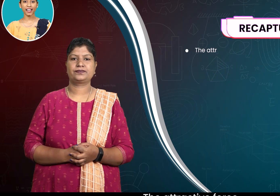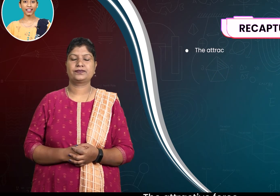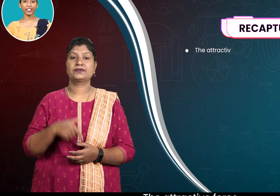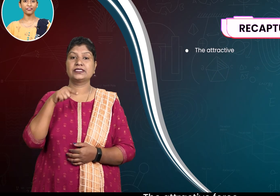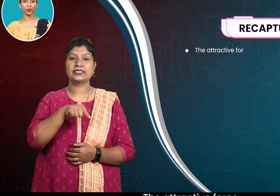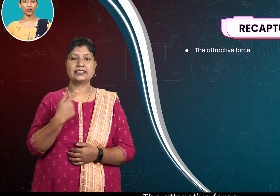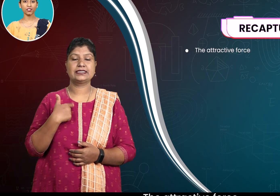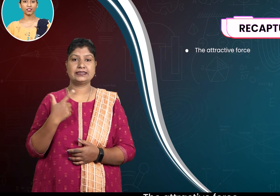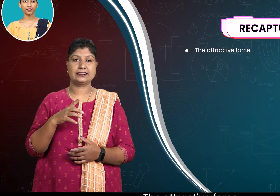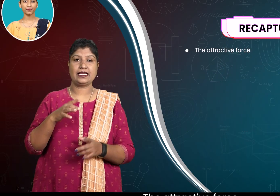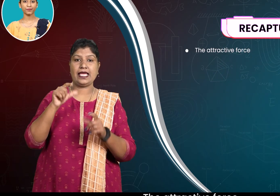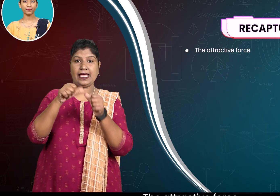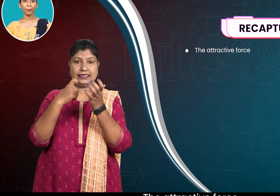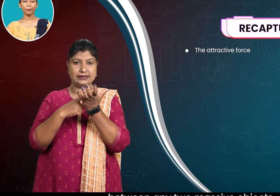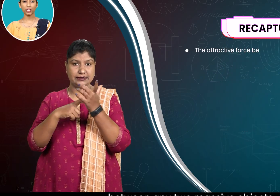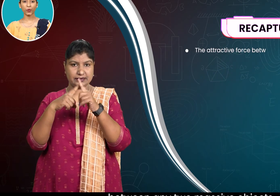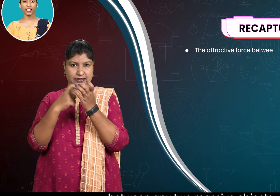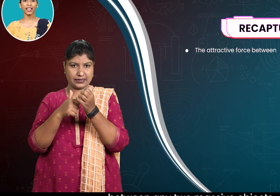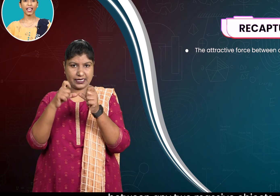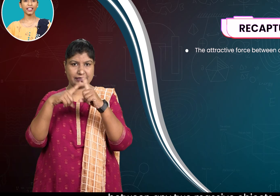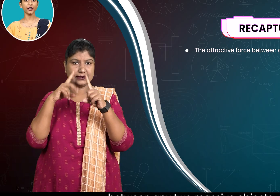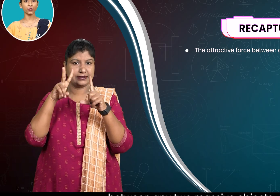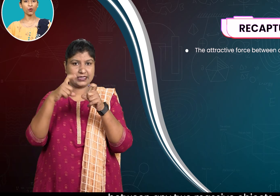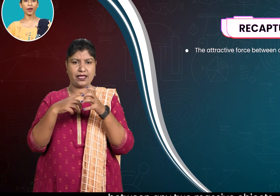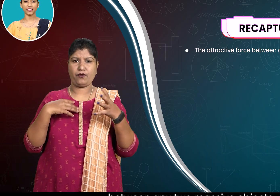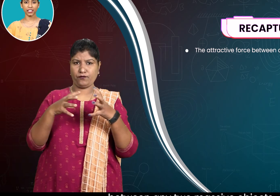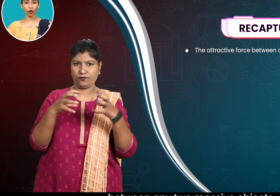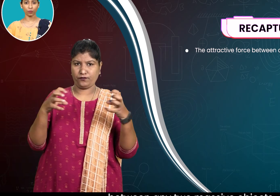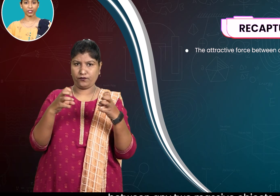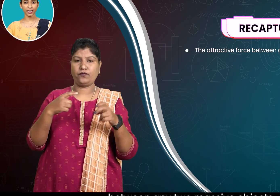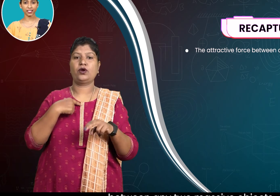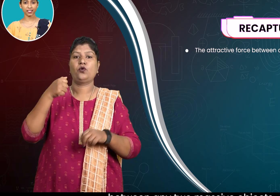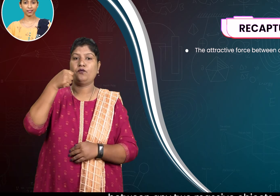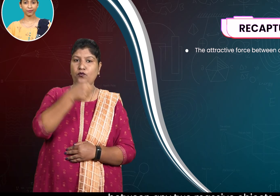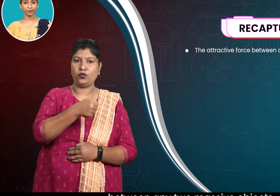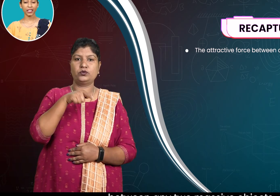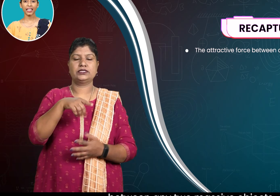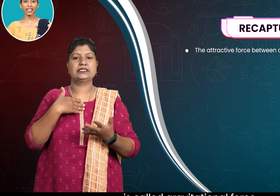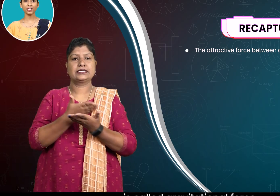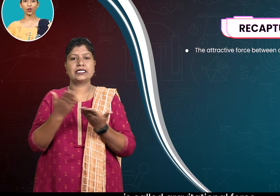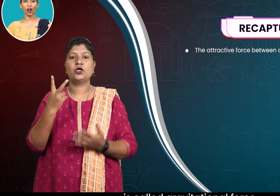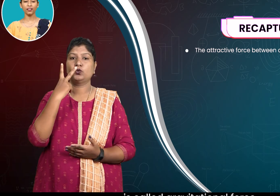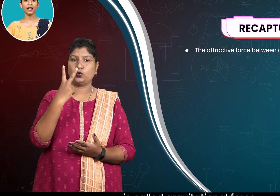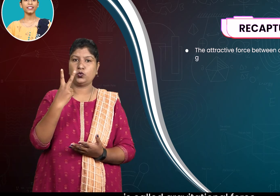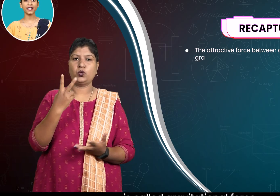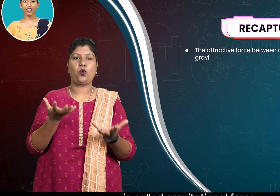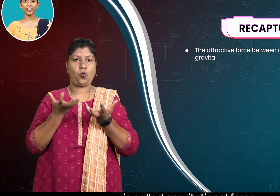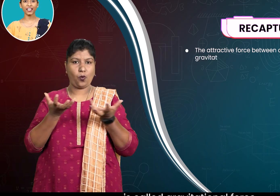The attractive force between any two massive objects is